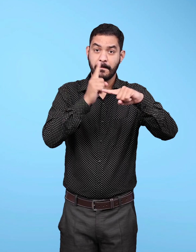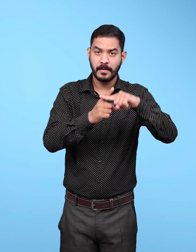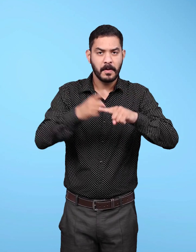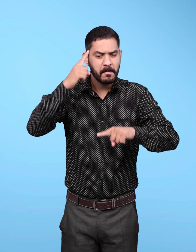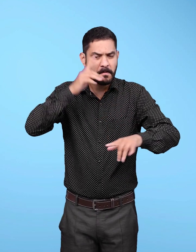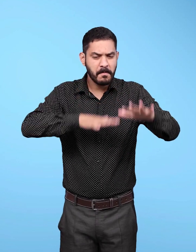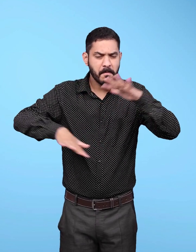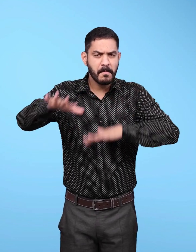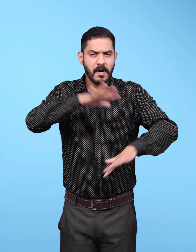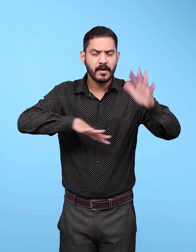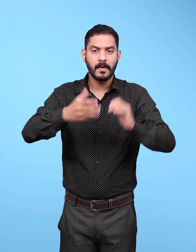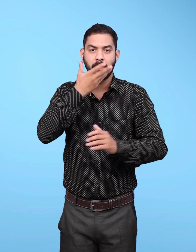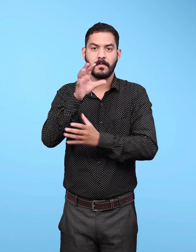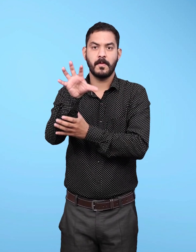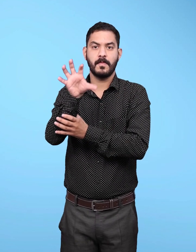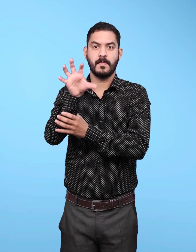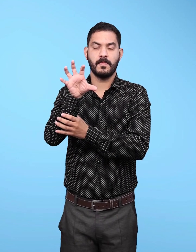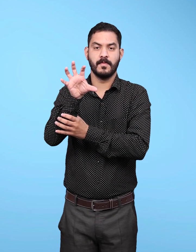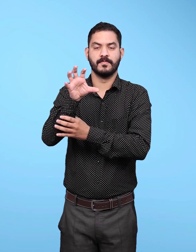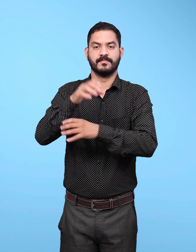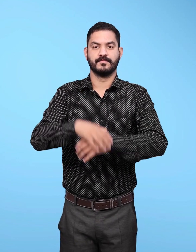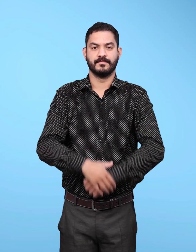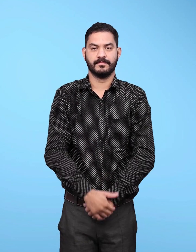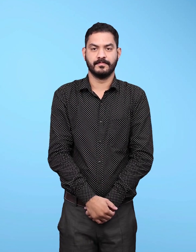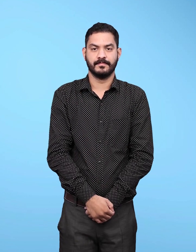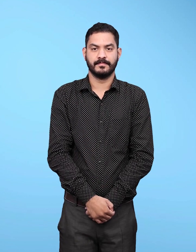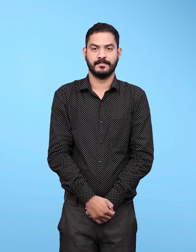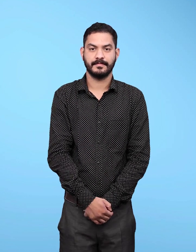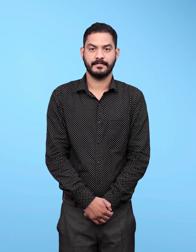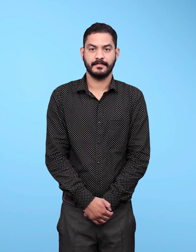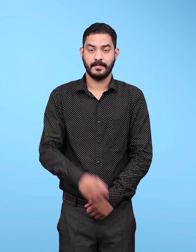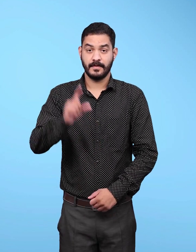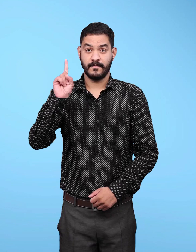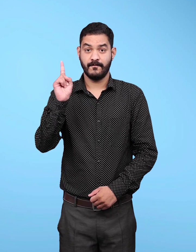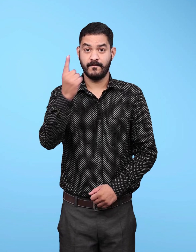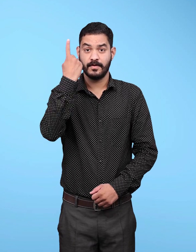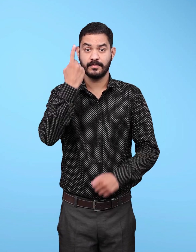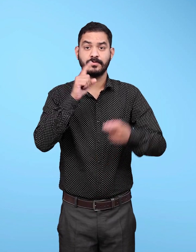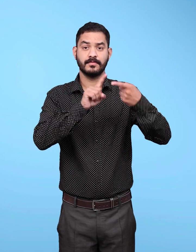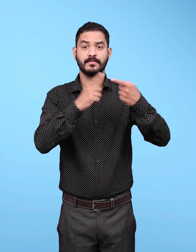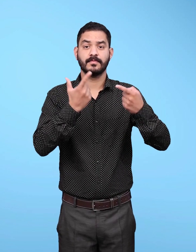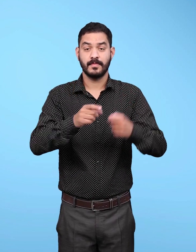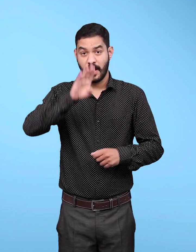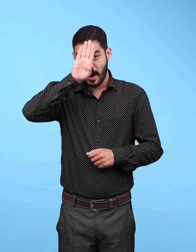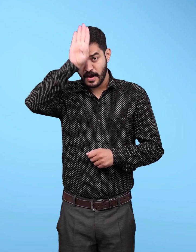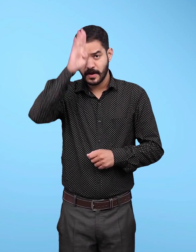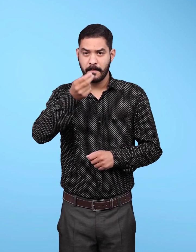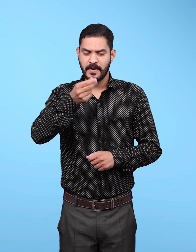works. 1. Kings need money